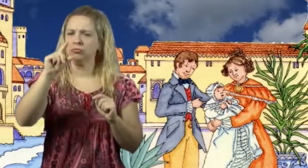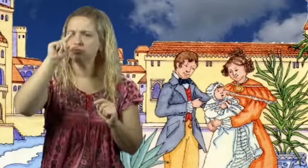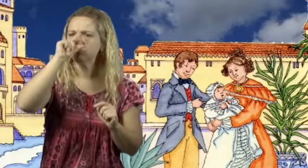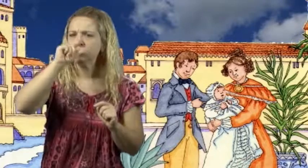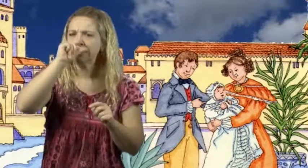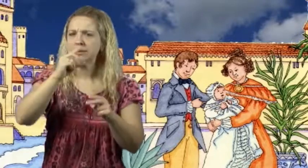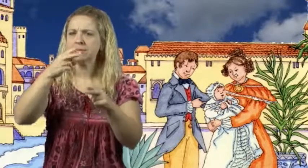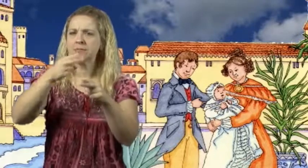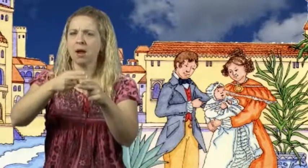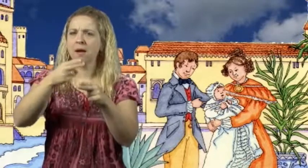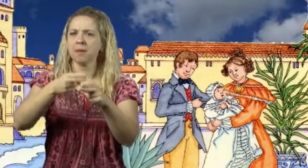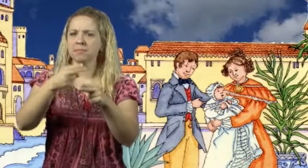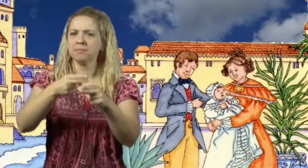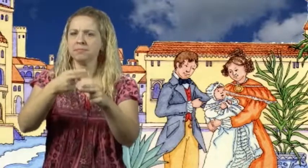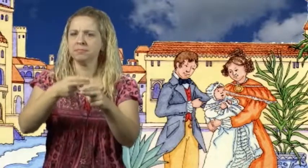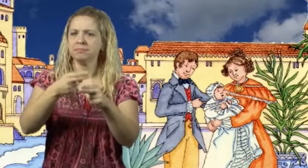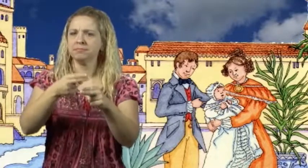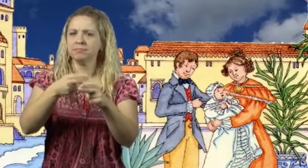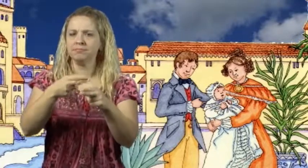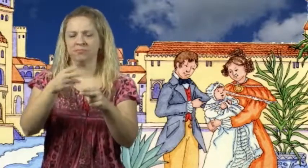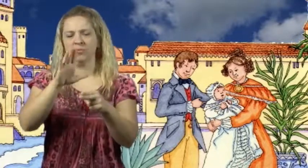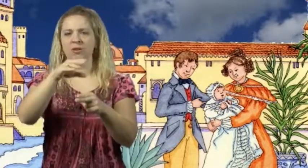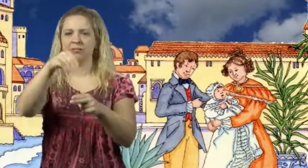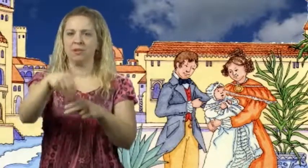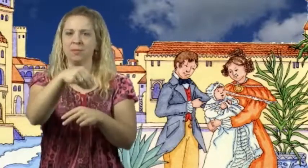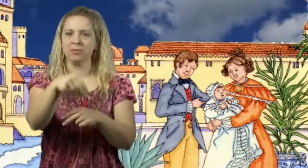Parthenope is the Greek name for Naples.